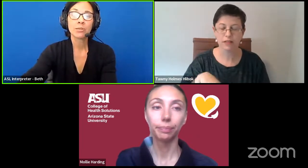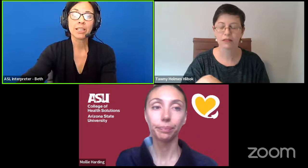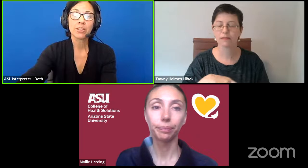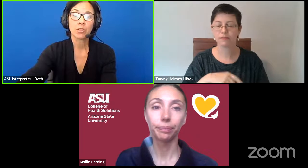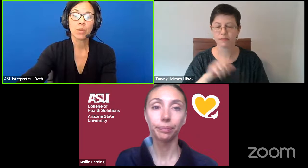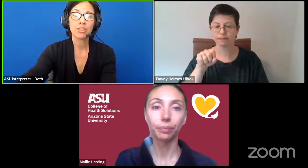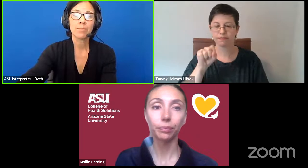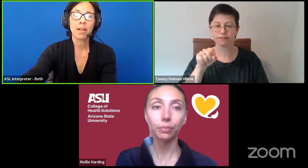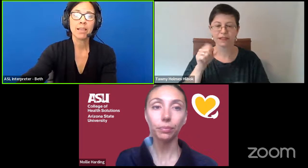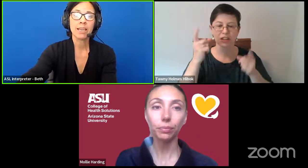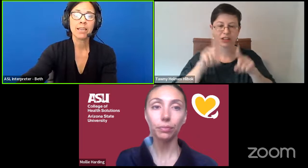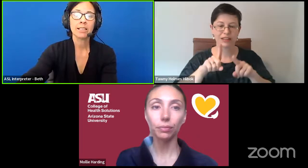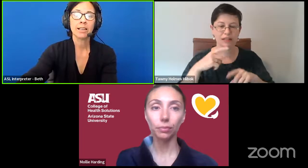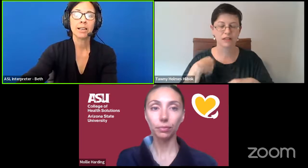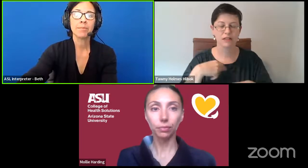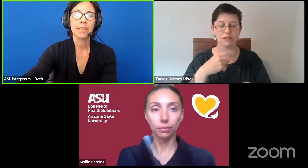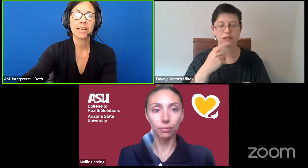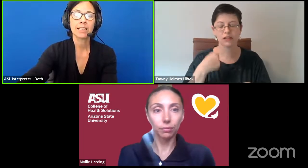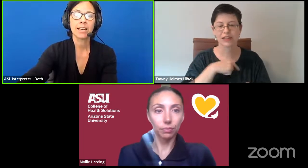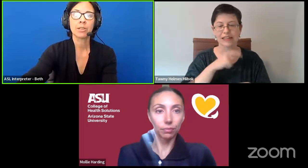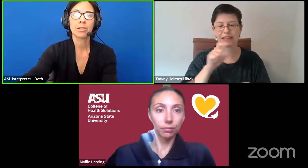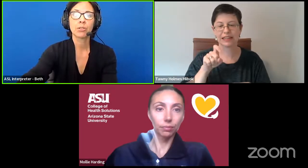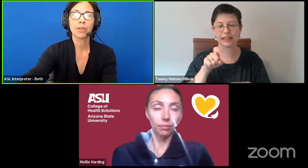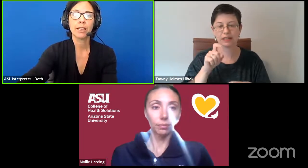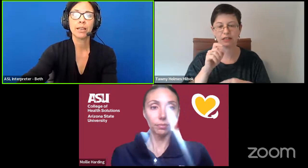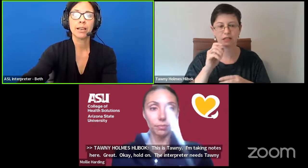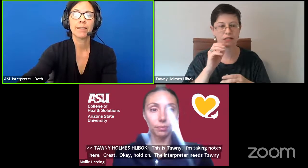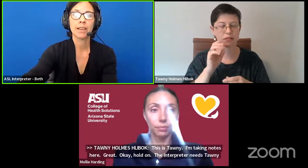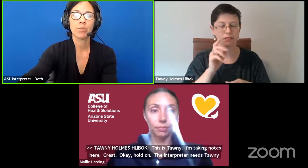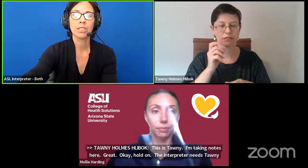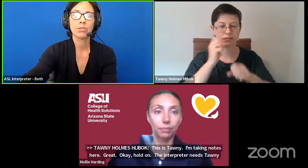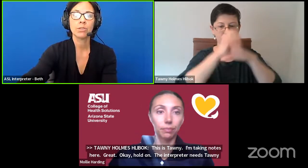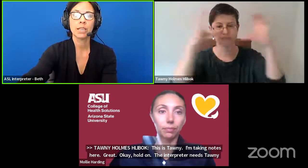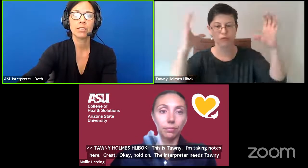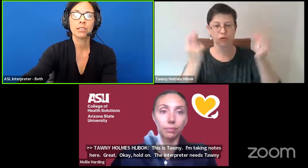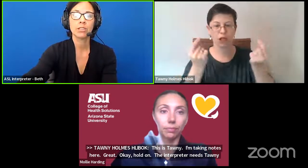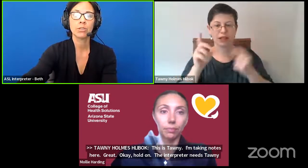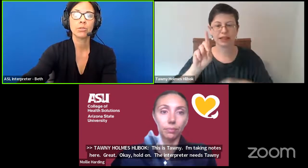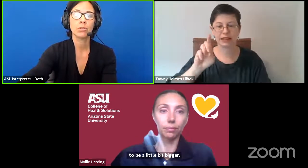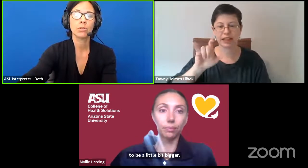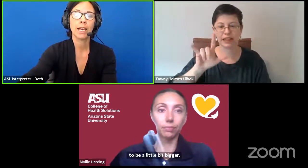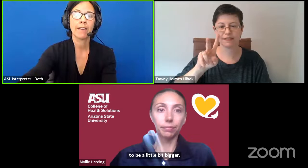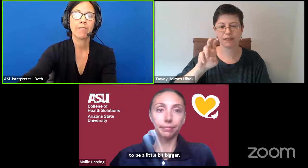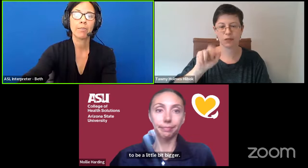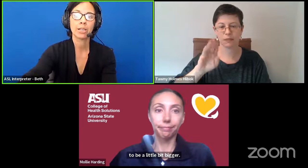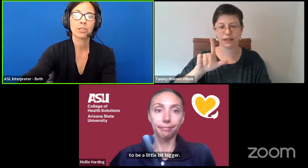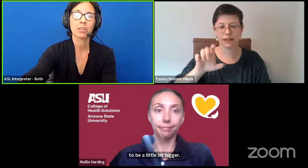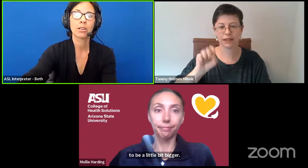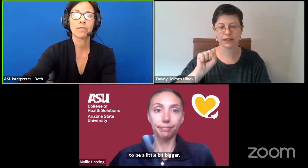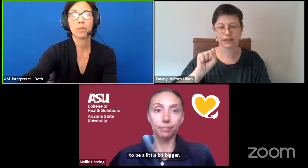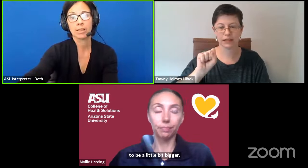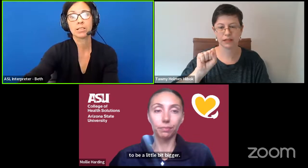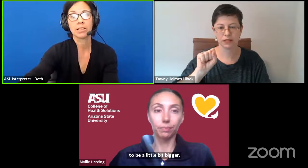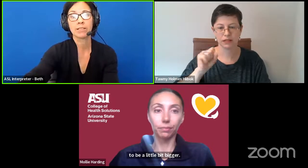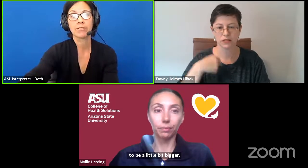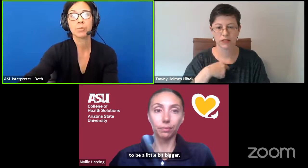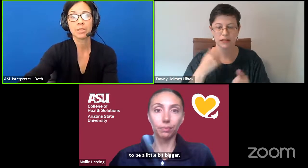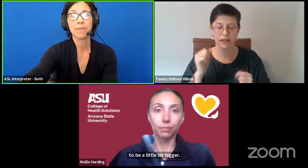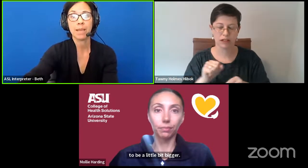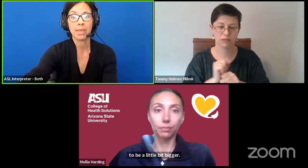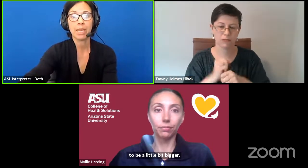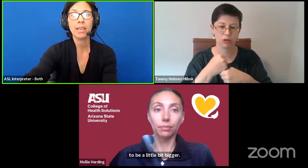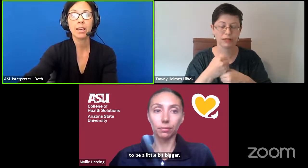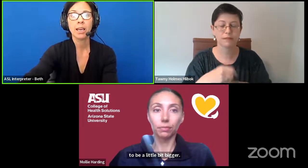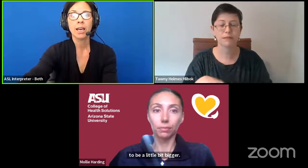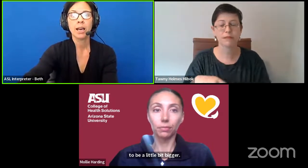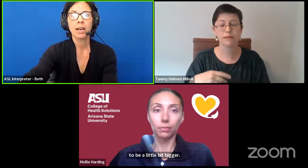So that's a really good question, Molly. Yes, I would agree that we do need to have a picture of what the deliverables